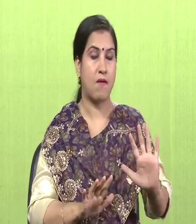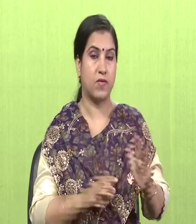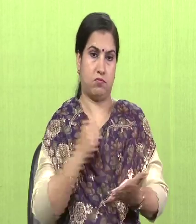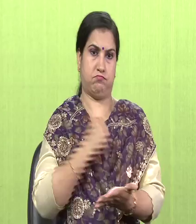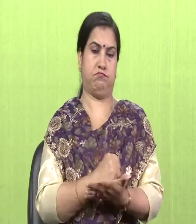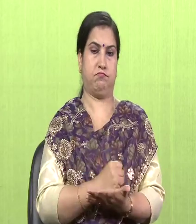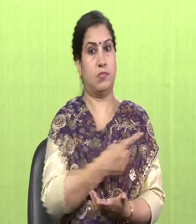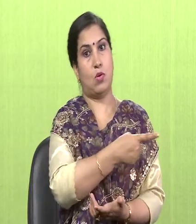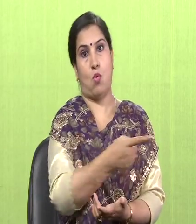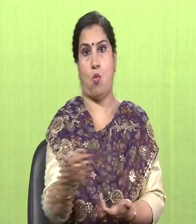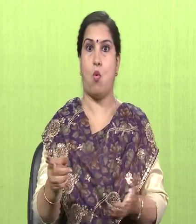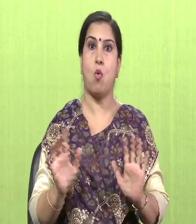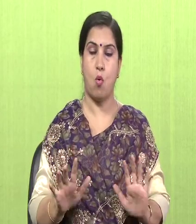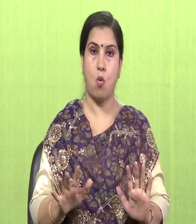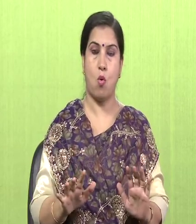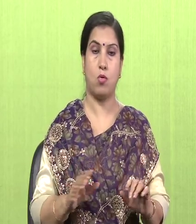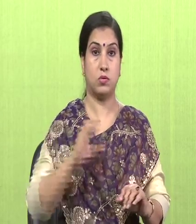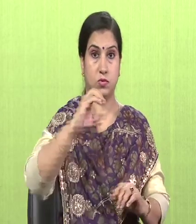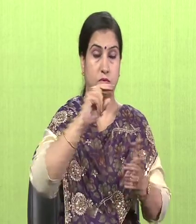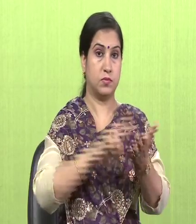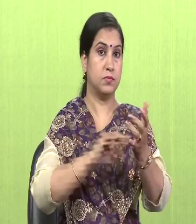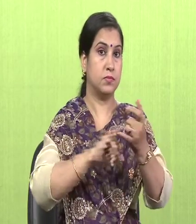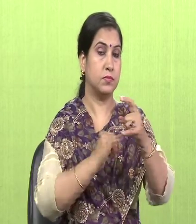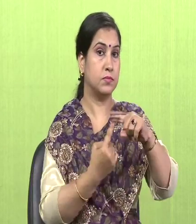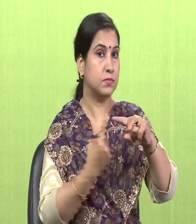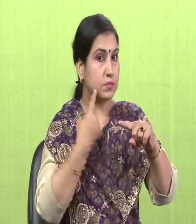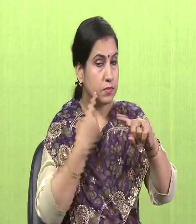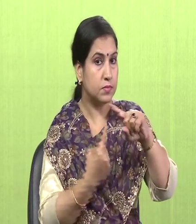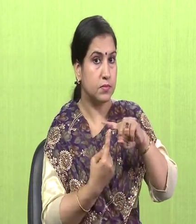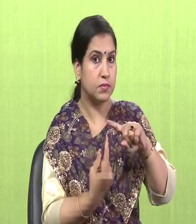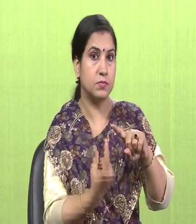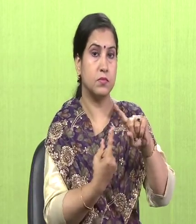and duties of citizens are described.